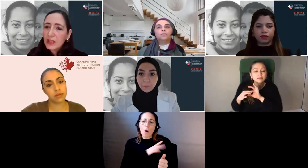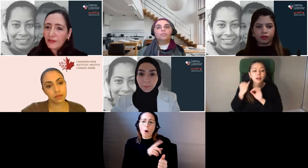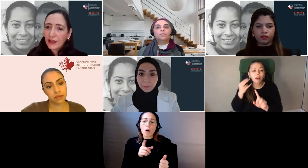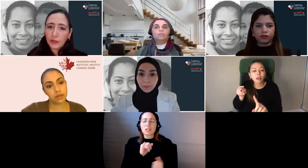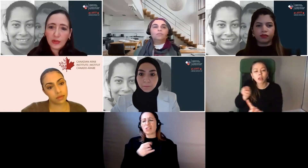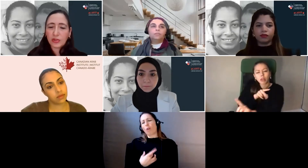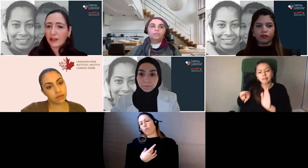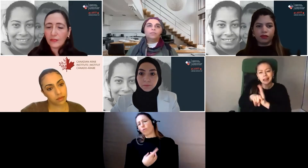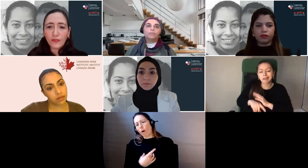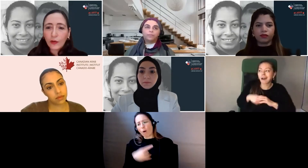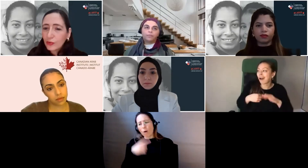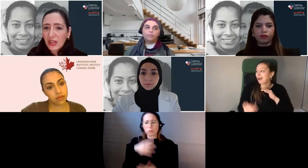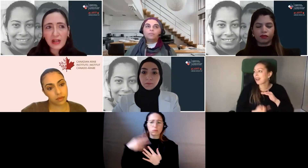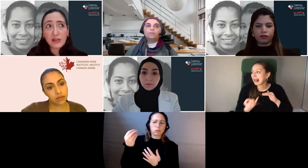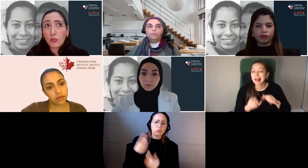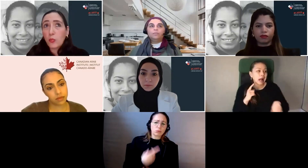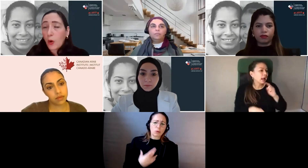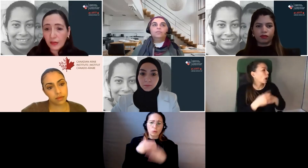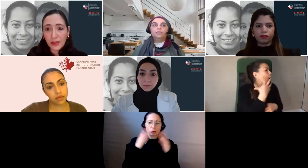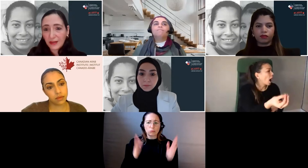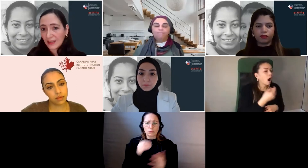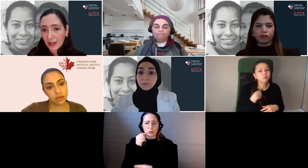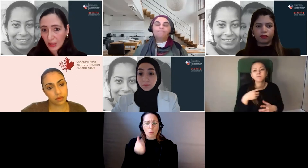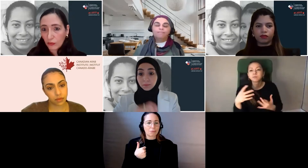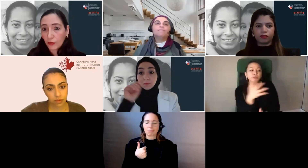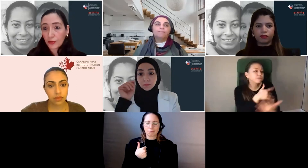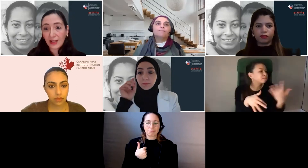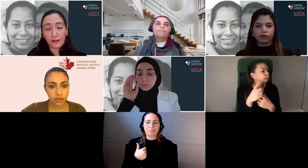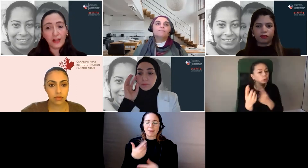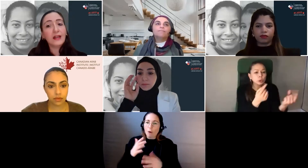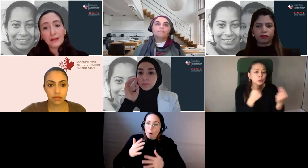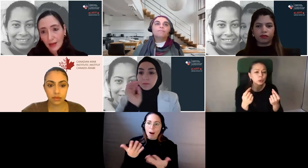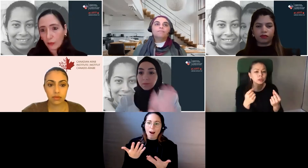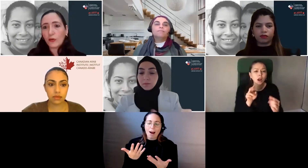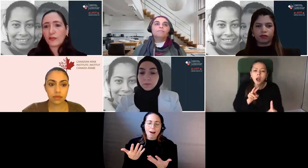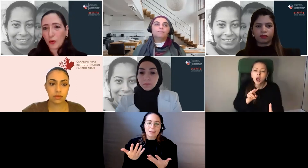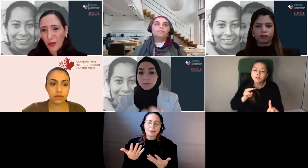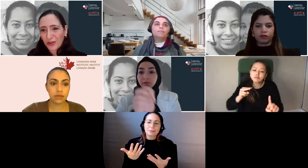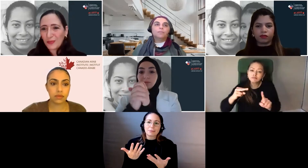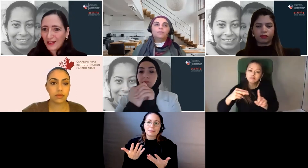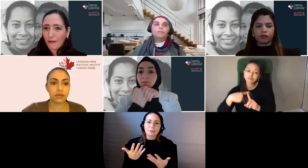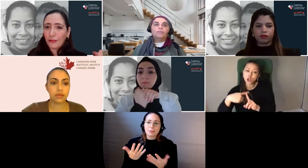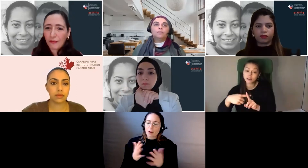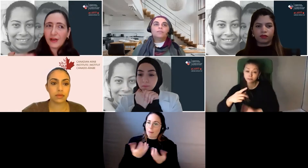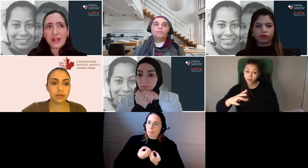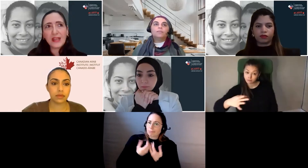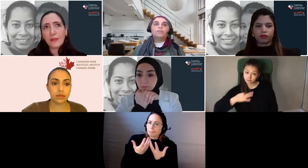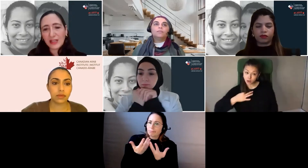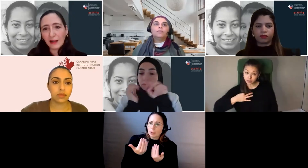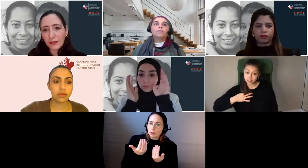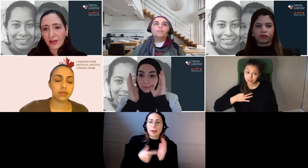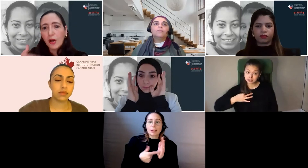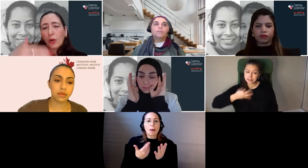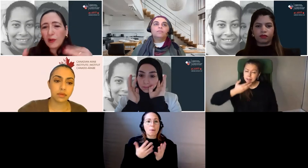can we develop those? Like volunteering is one of the best things that we can do for ourselves. And of course, for others. But if we are thinking